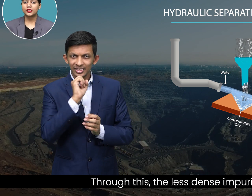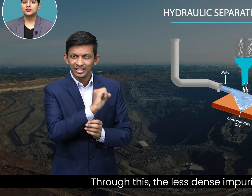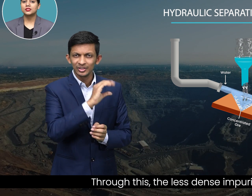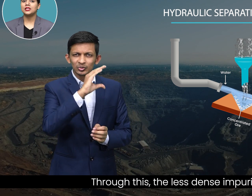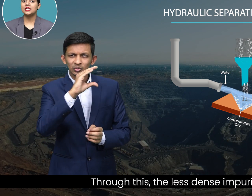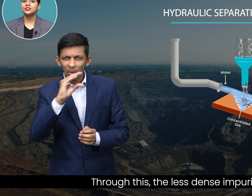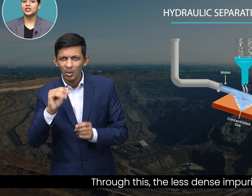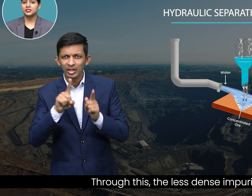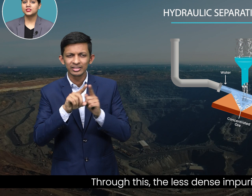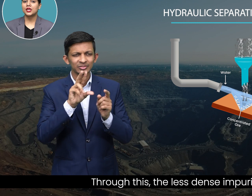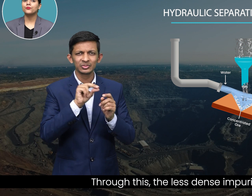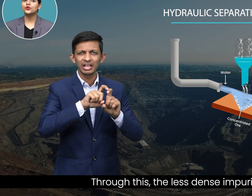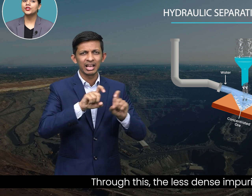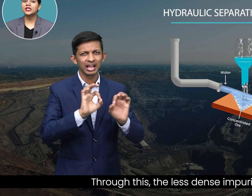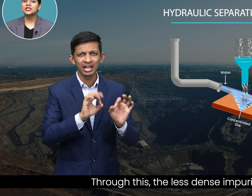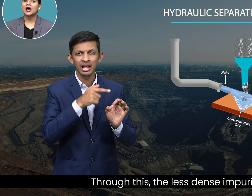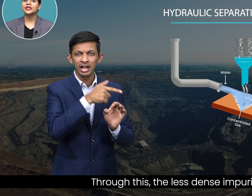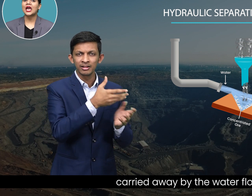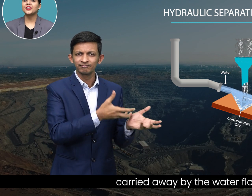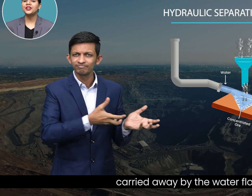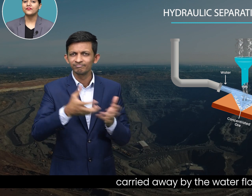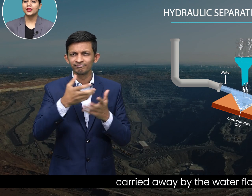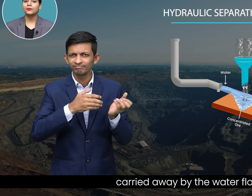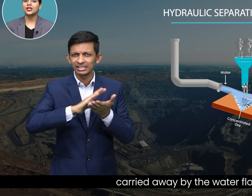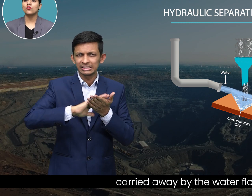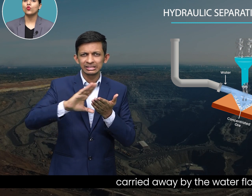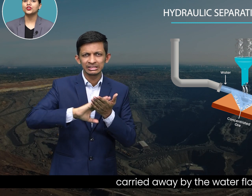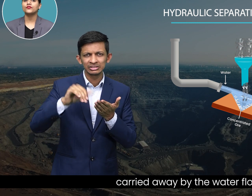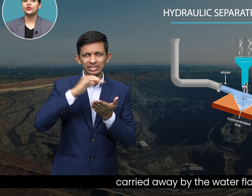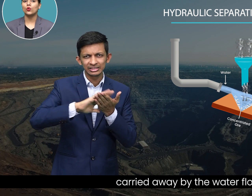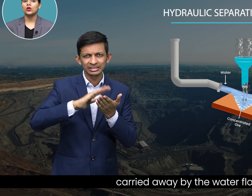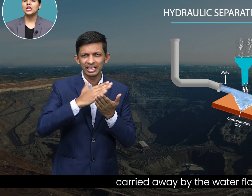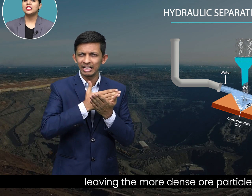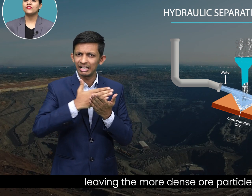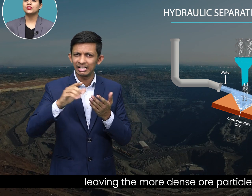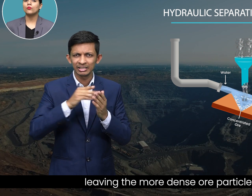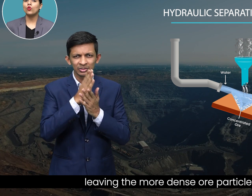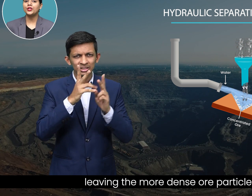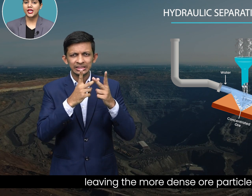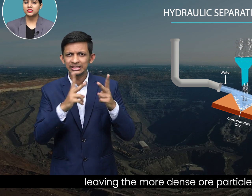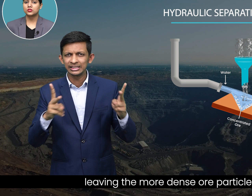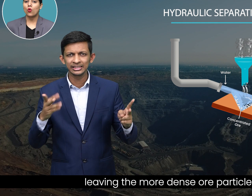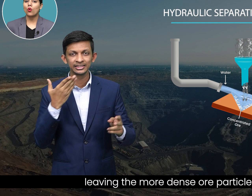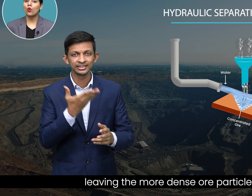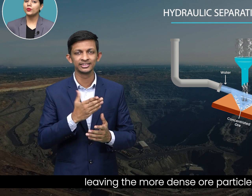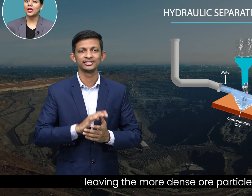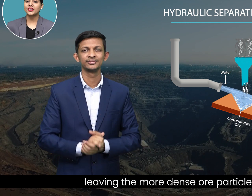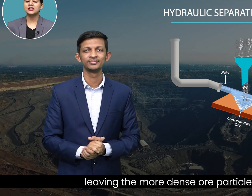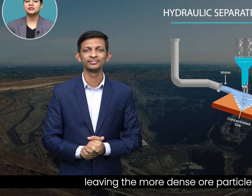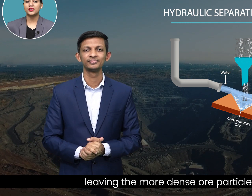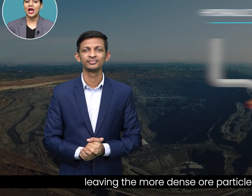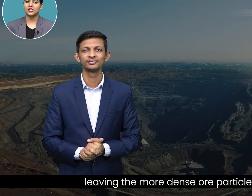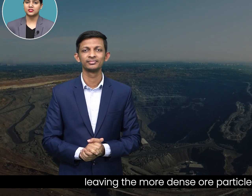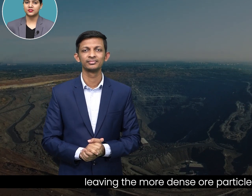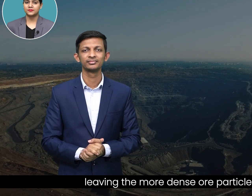Through this, the less dense impurities are carried away by the water flow, leaving the more dense ore